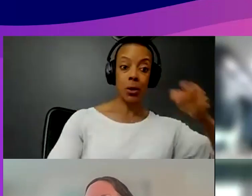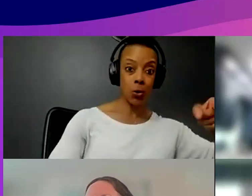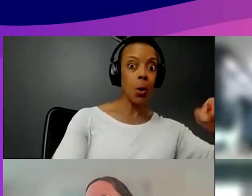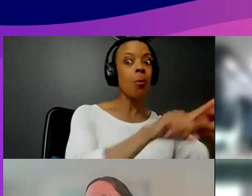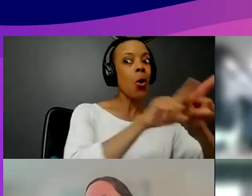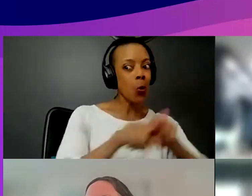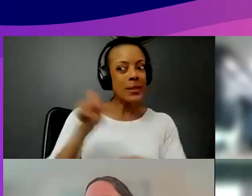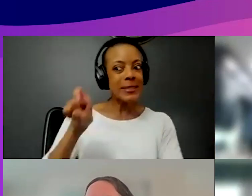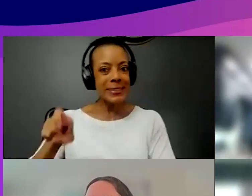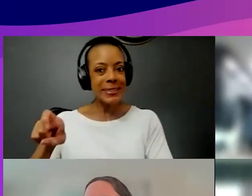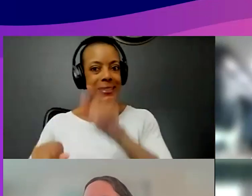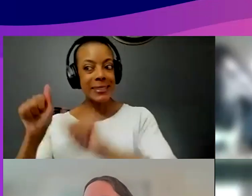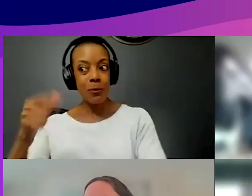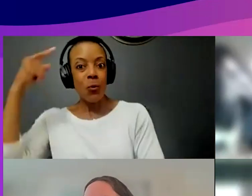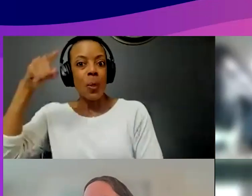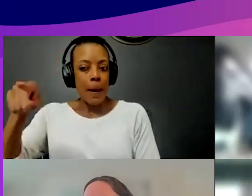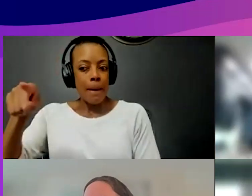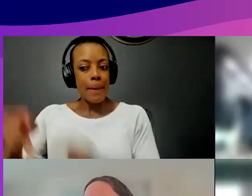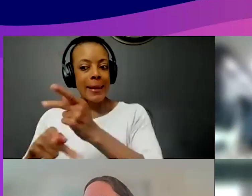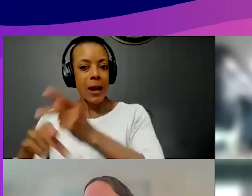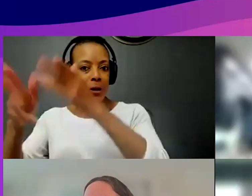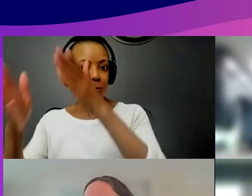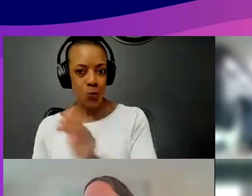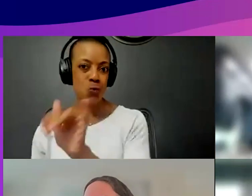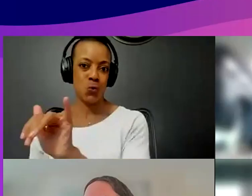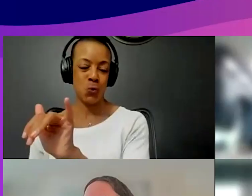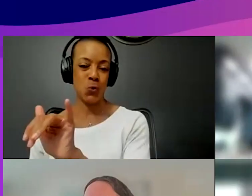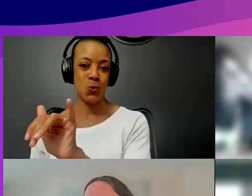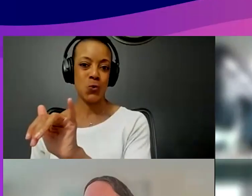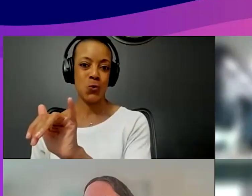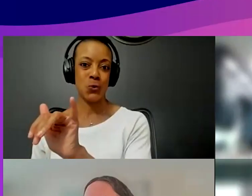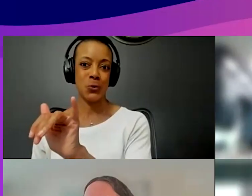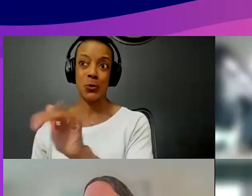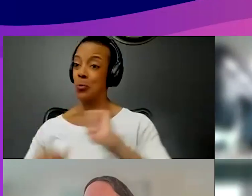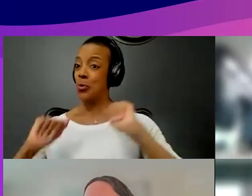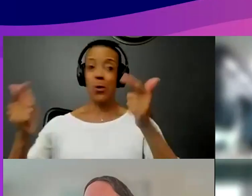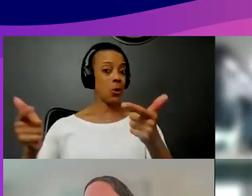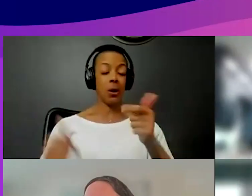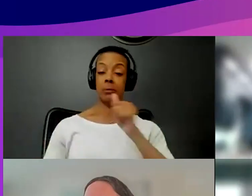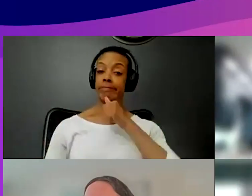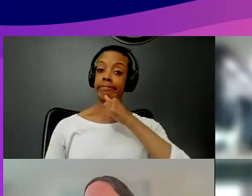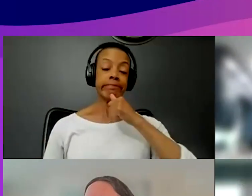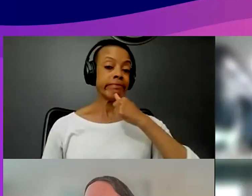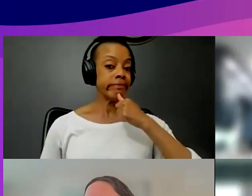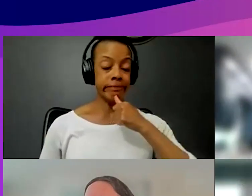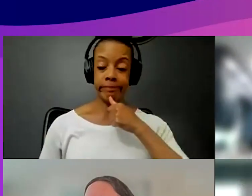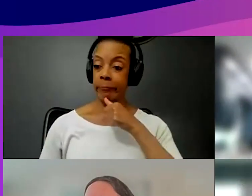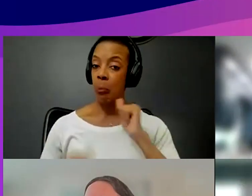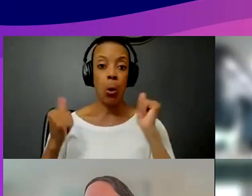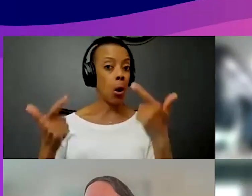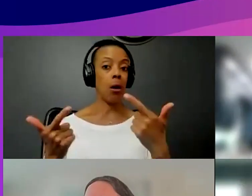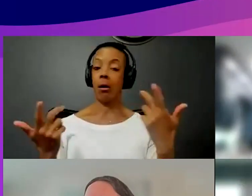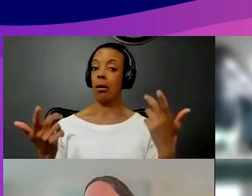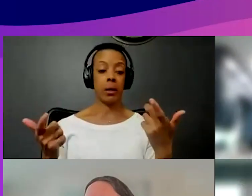the caregiver to be able to have the whole picture, because everybody's suffering when there is mistreatment, not just the older